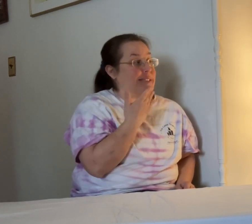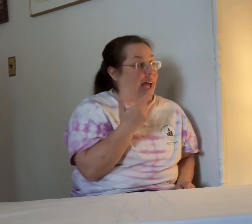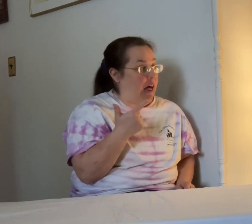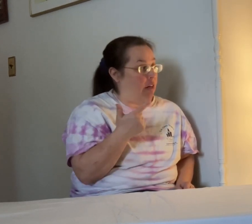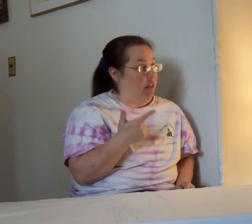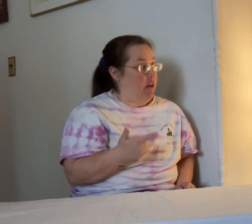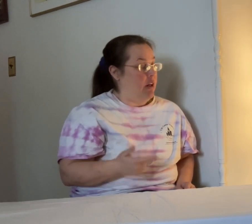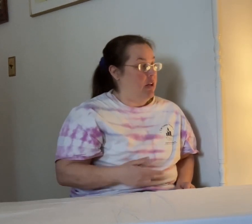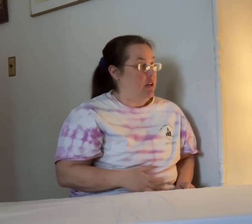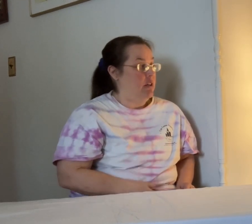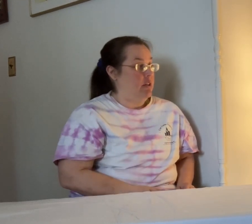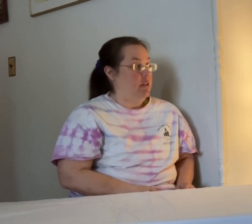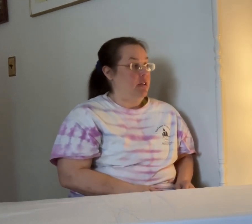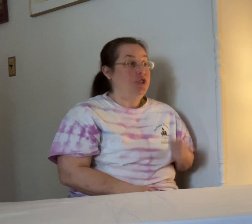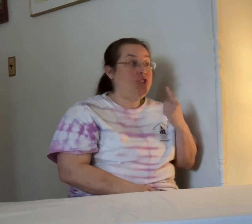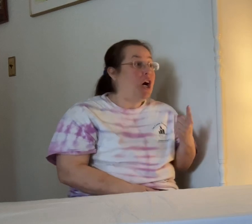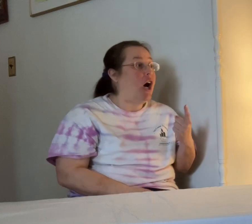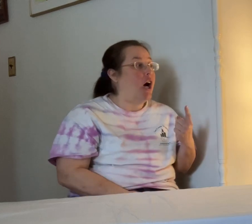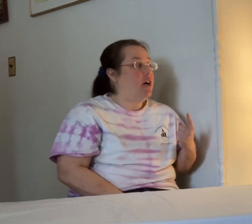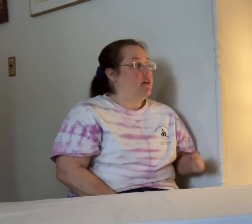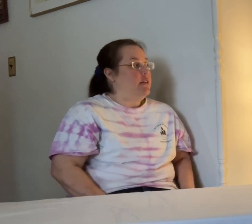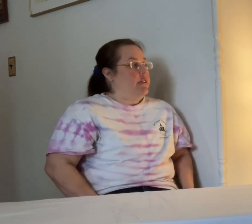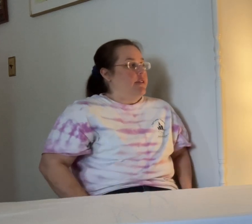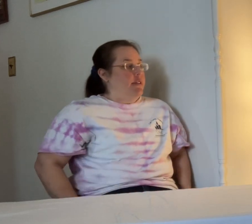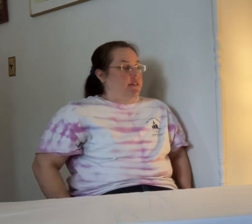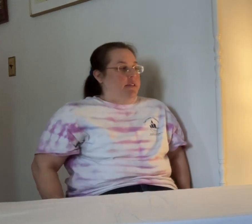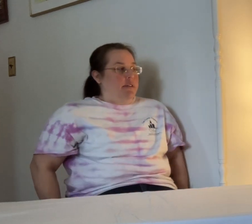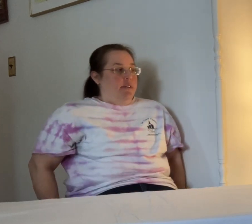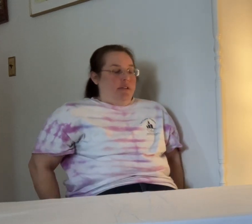ASL. Duh.